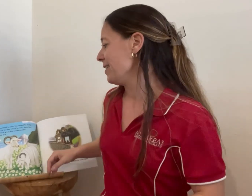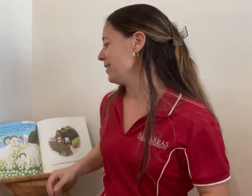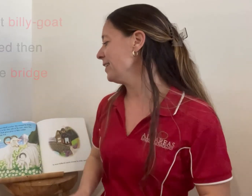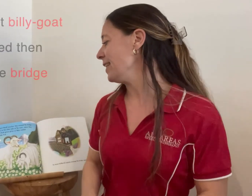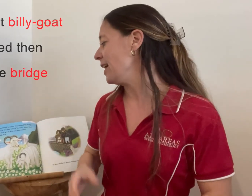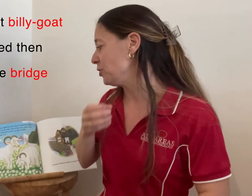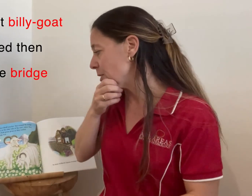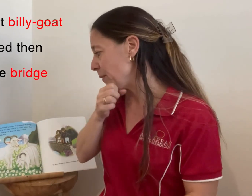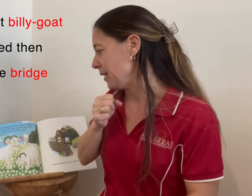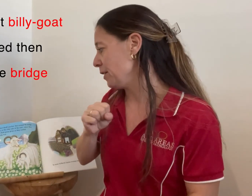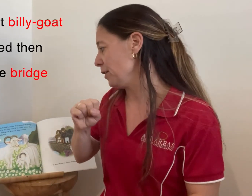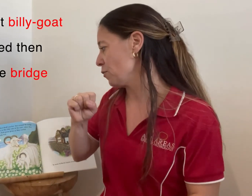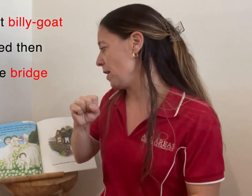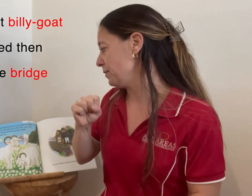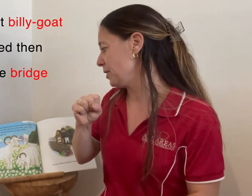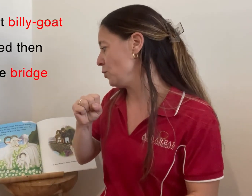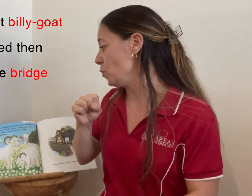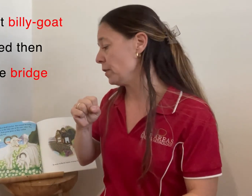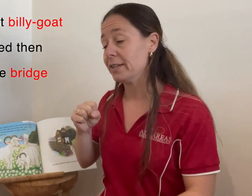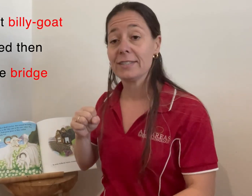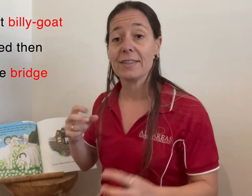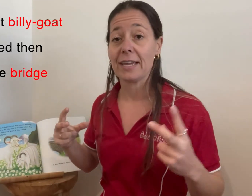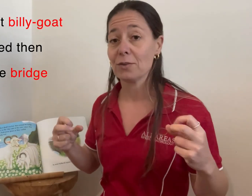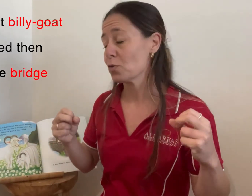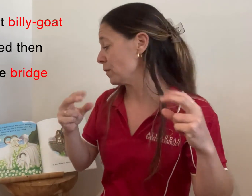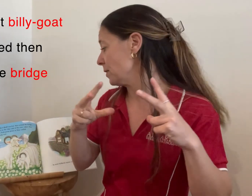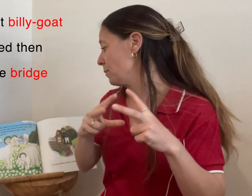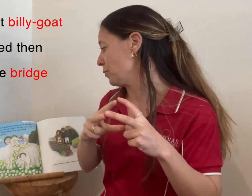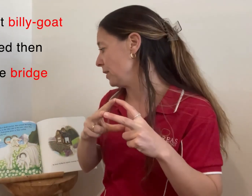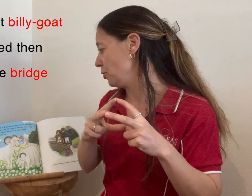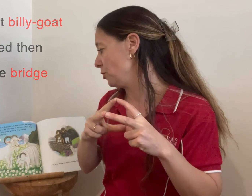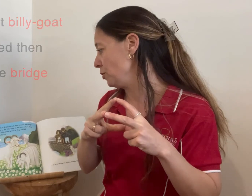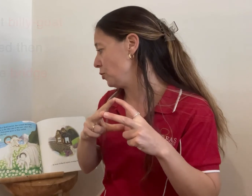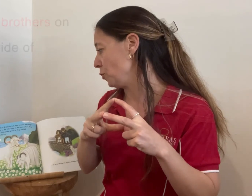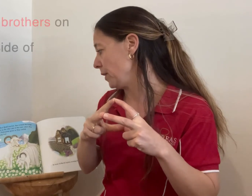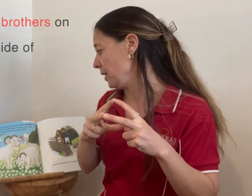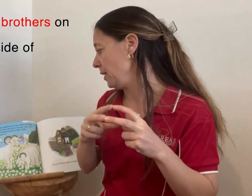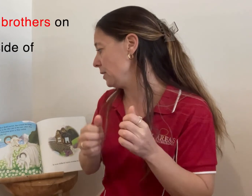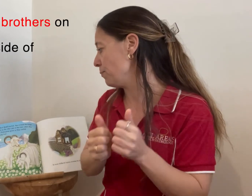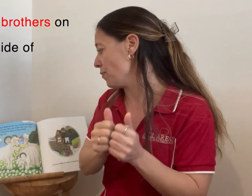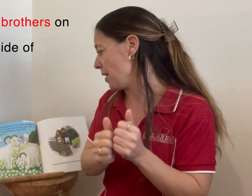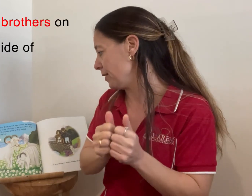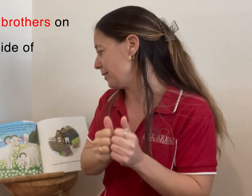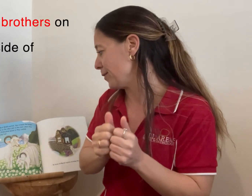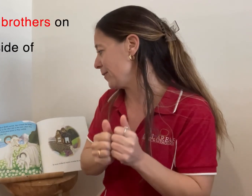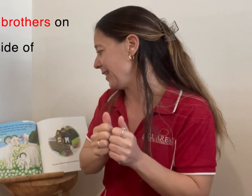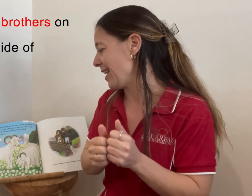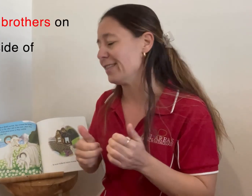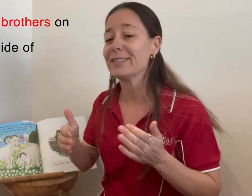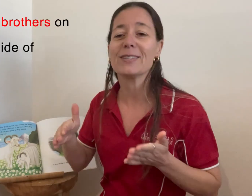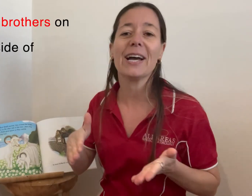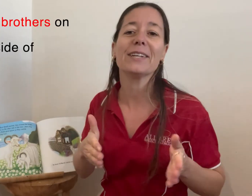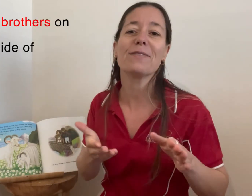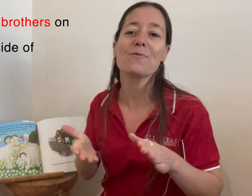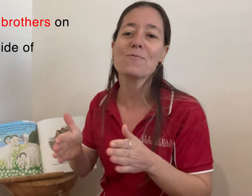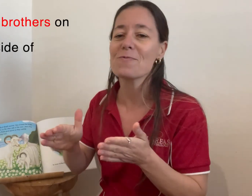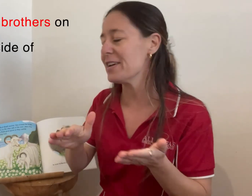The largest Billy Goat Gruff snorted, then crossed the bridge to join his brothers on the other side of the